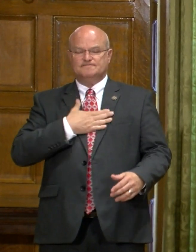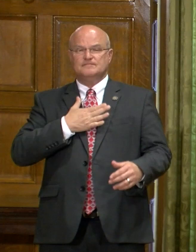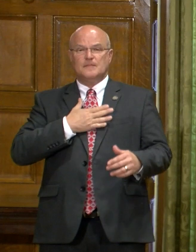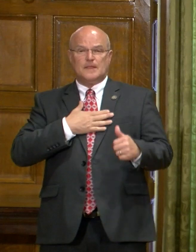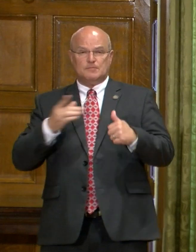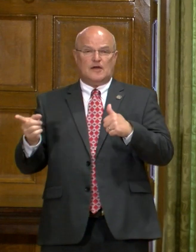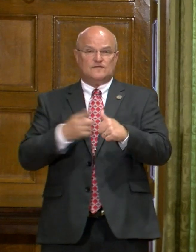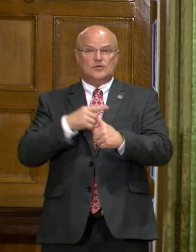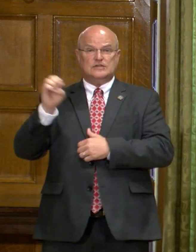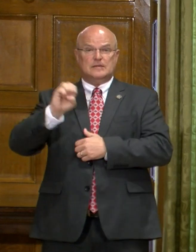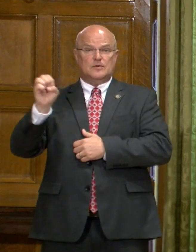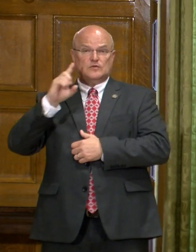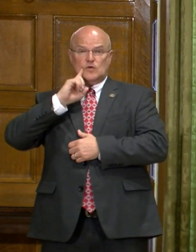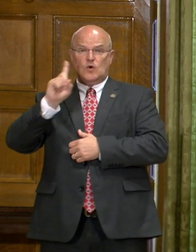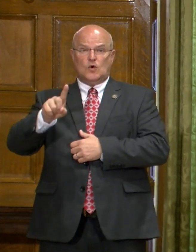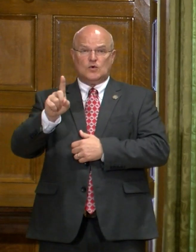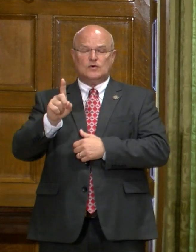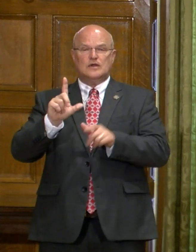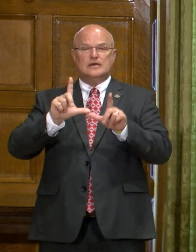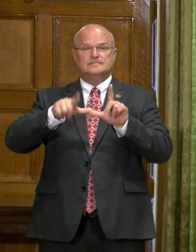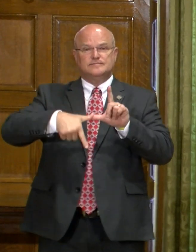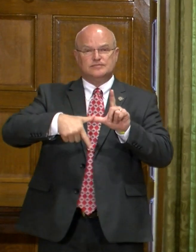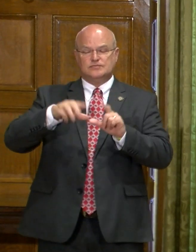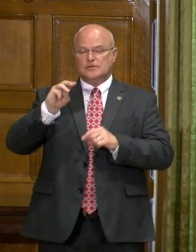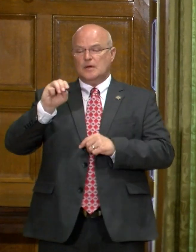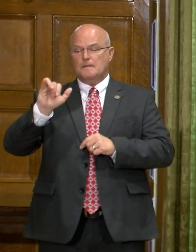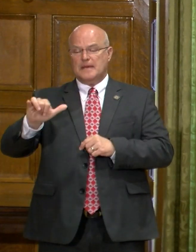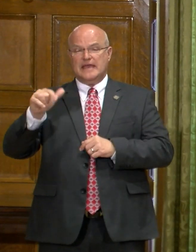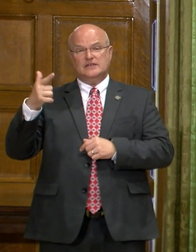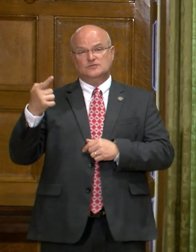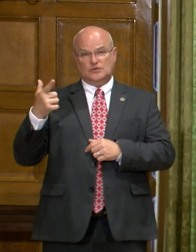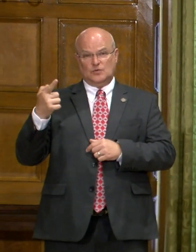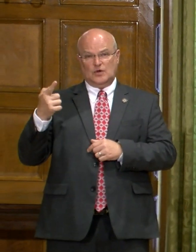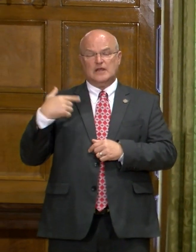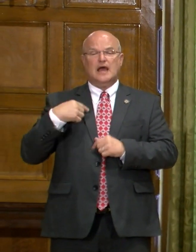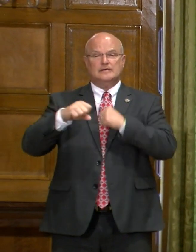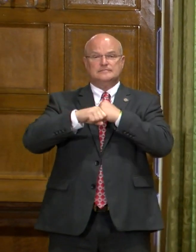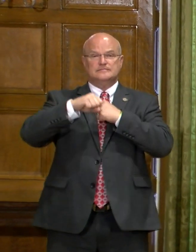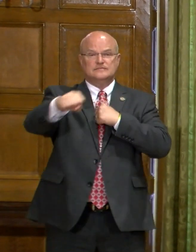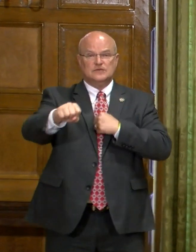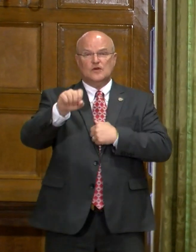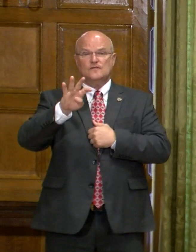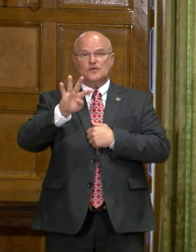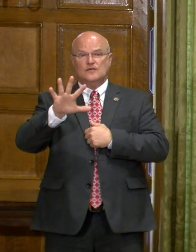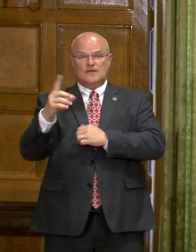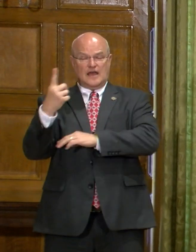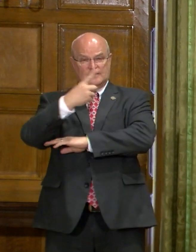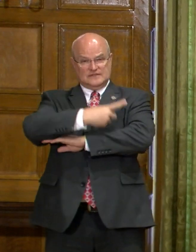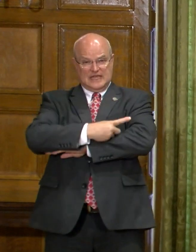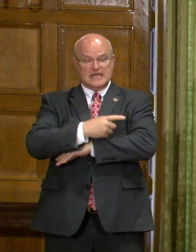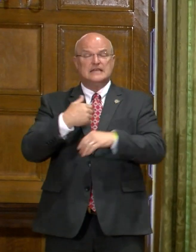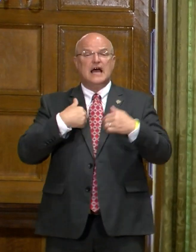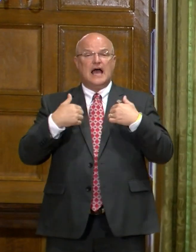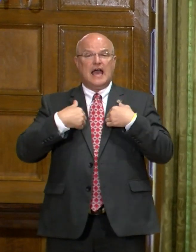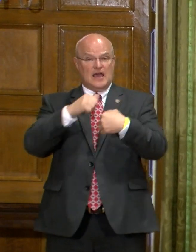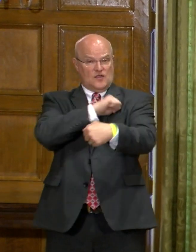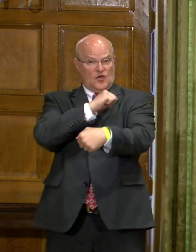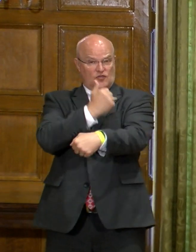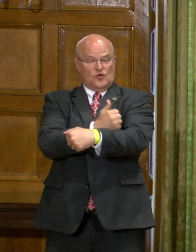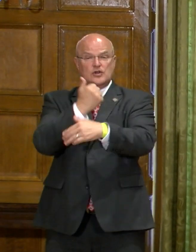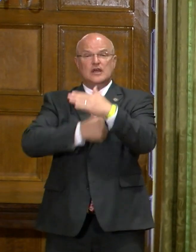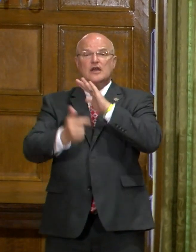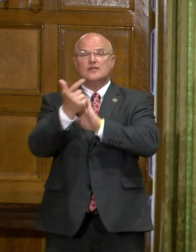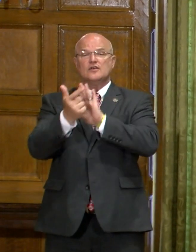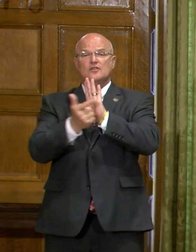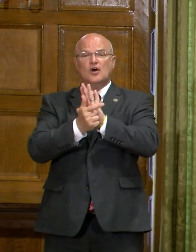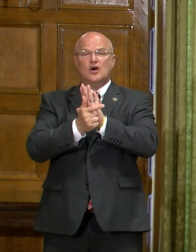first emergency order was set to expire May 21. I'm extending it for 45 days. I did have authority under the law